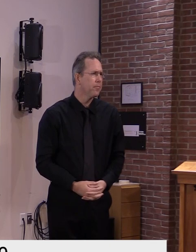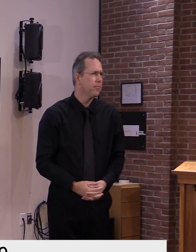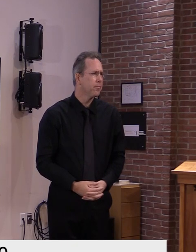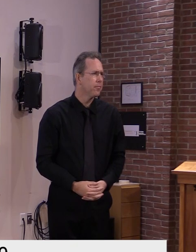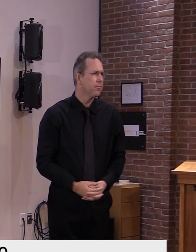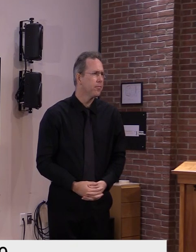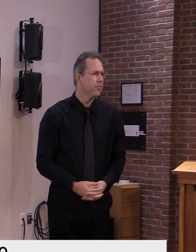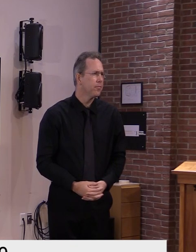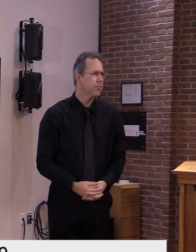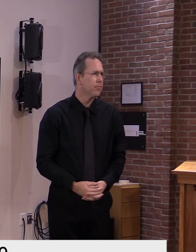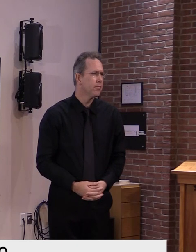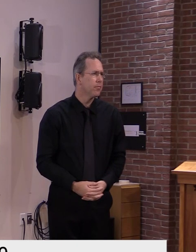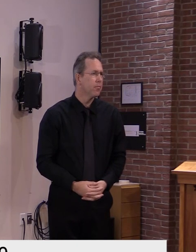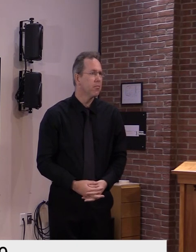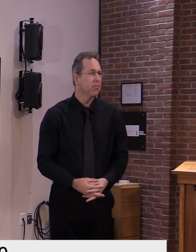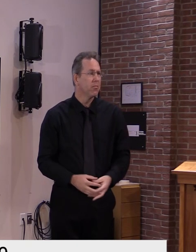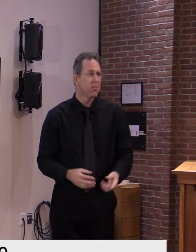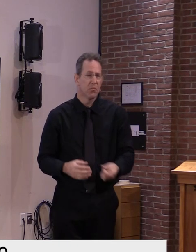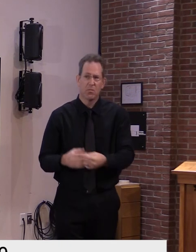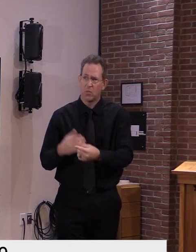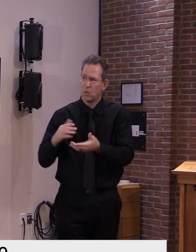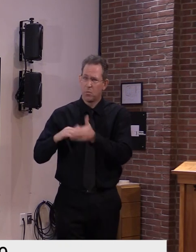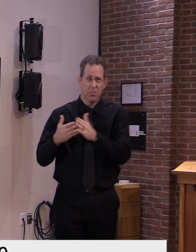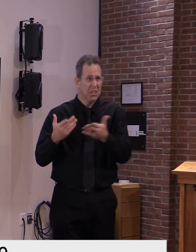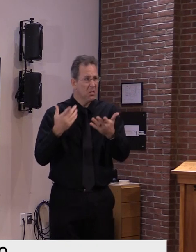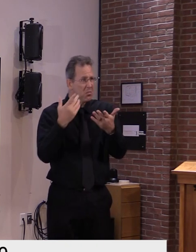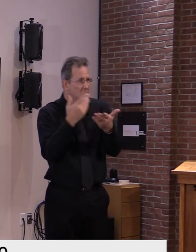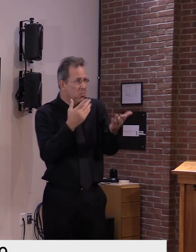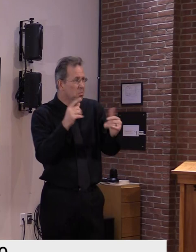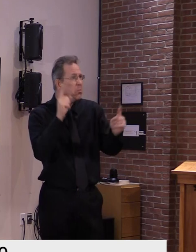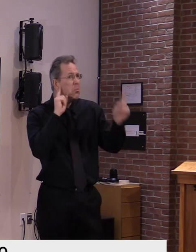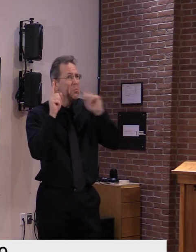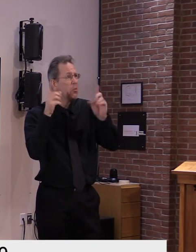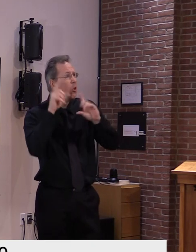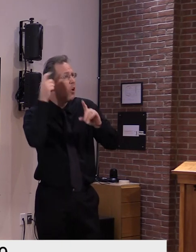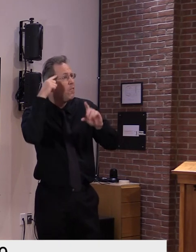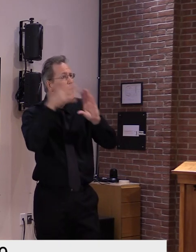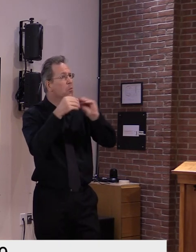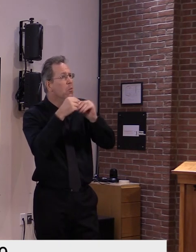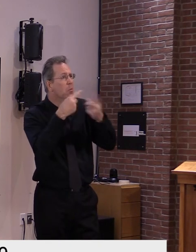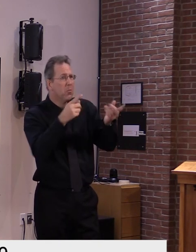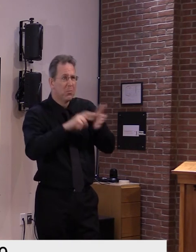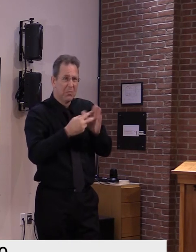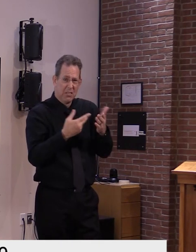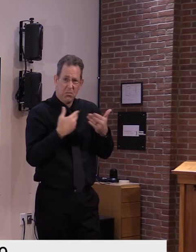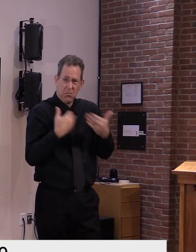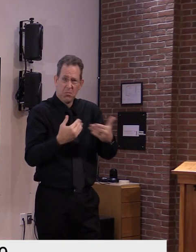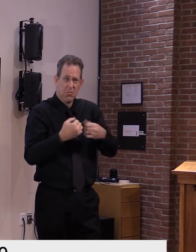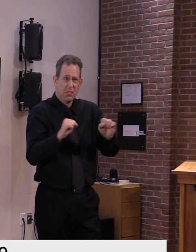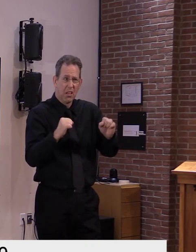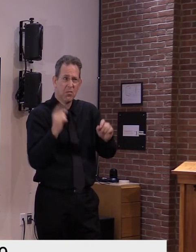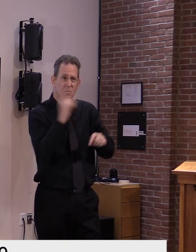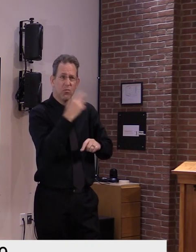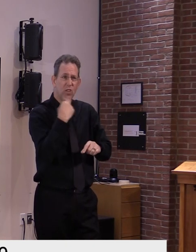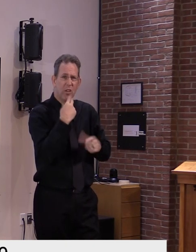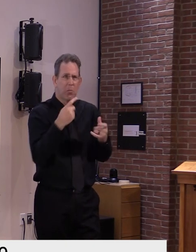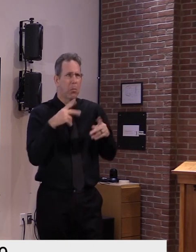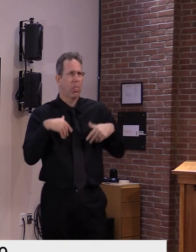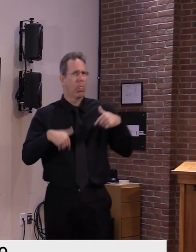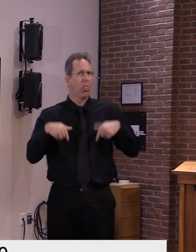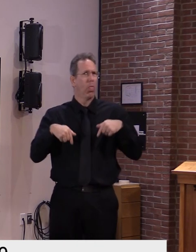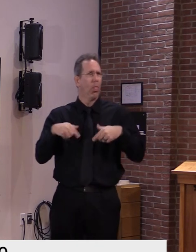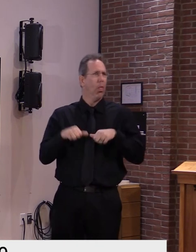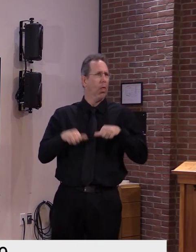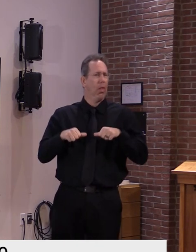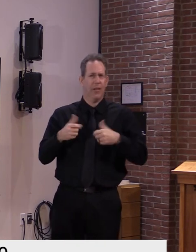and patronized some of these businesses. Yeah, it's not for lack of confidence, Greg. It's for lack of